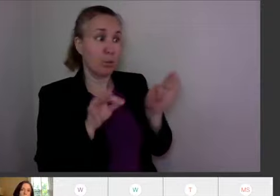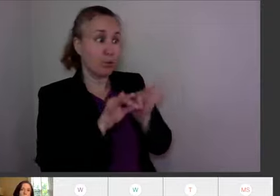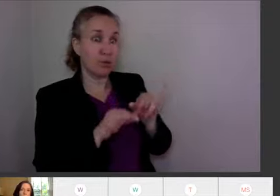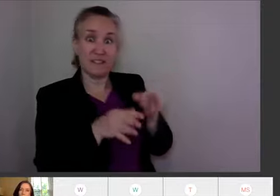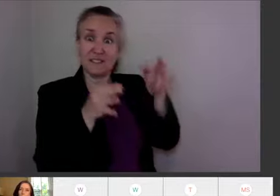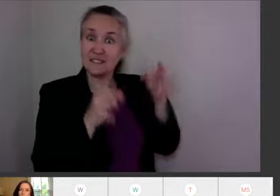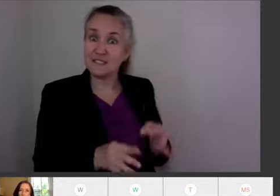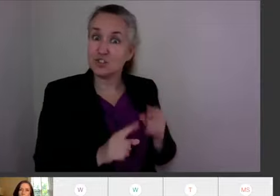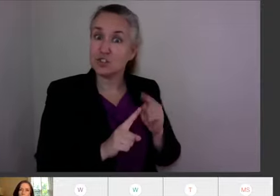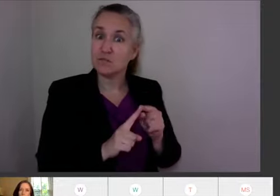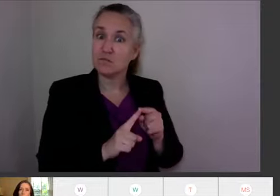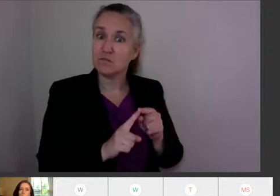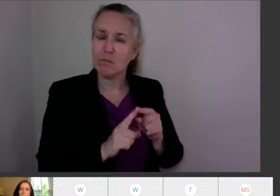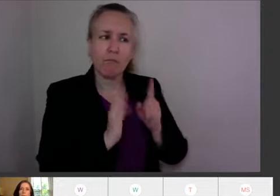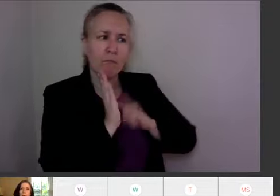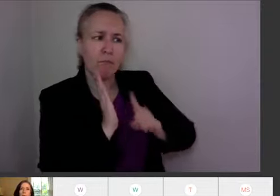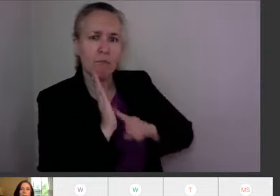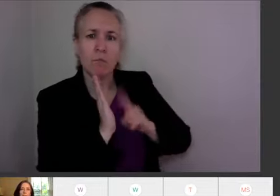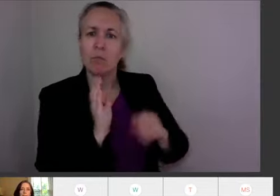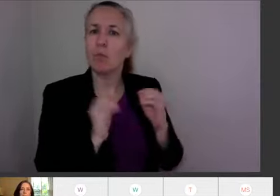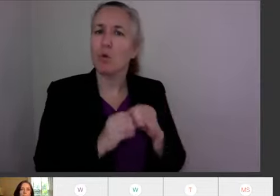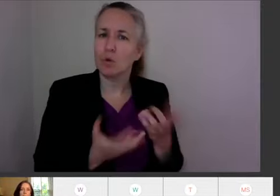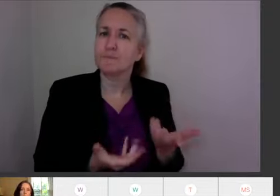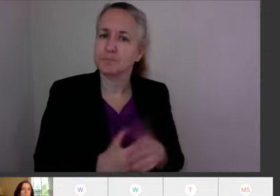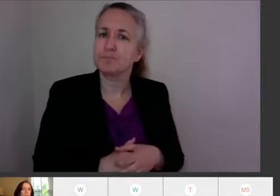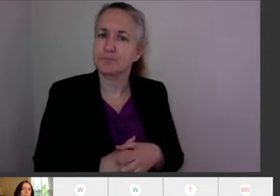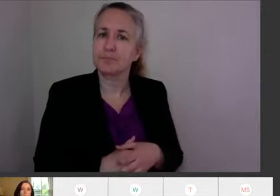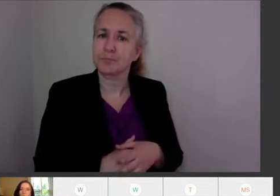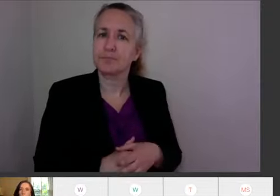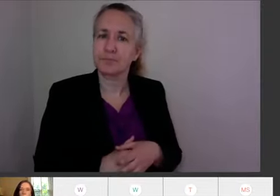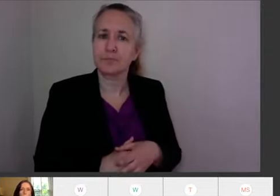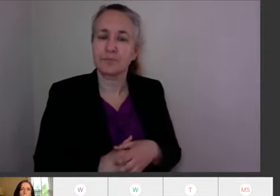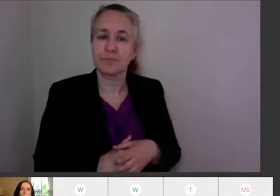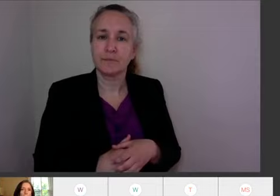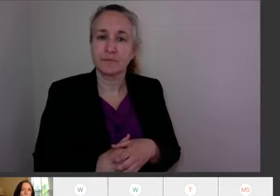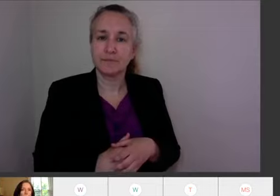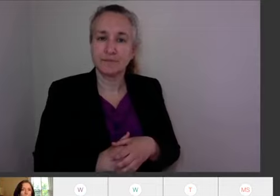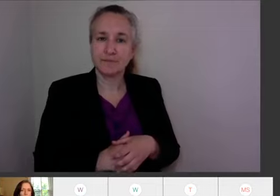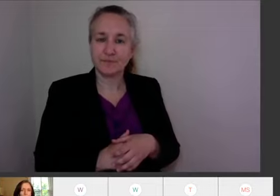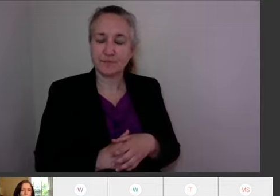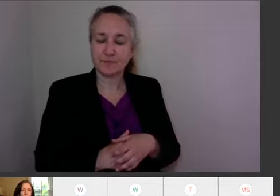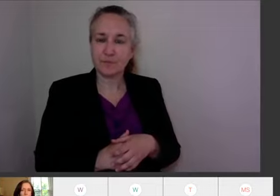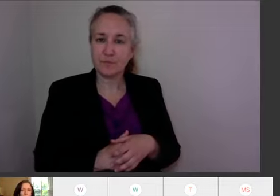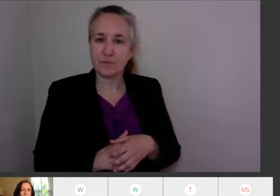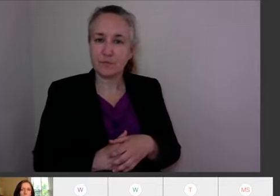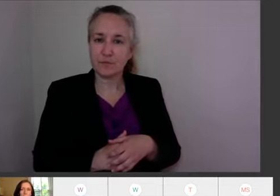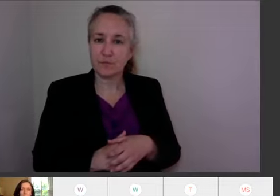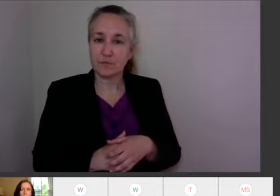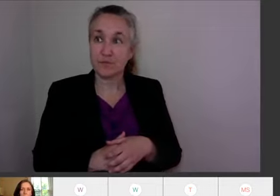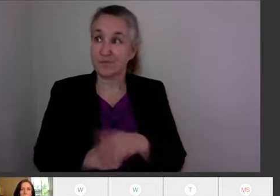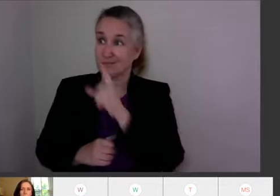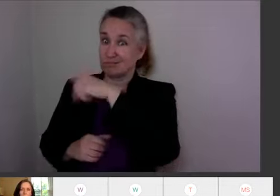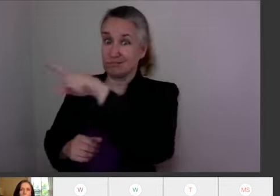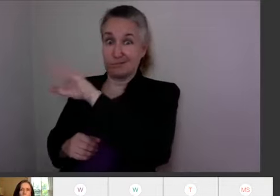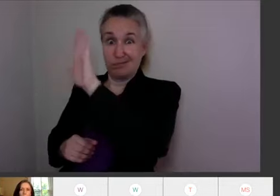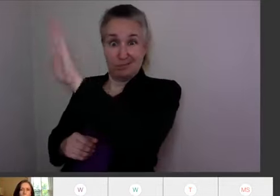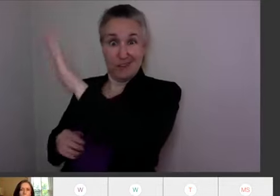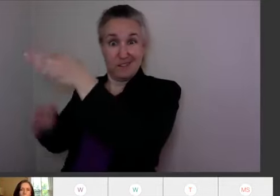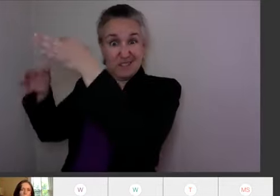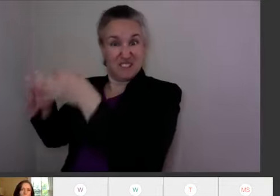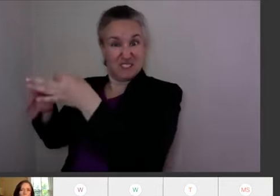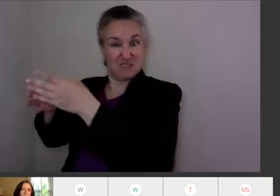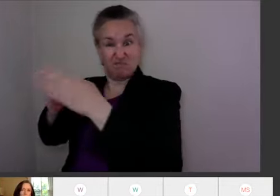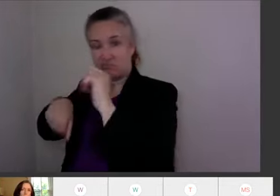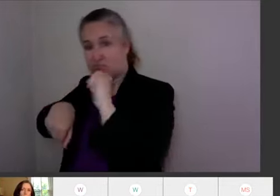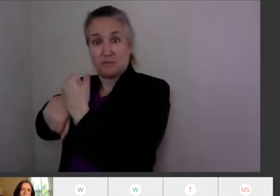at least be explored. I do not know how exactly they're implementing that decision. So